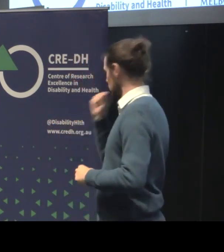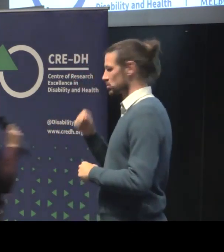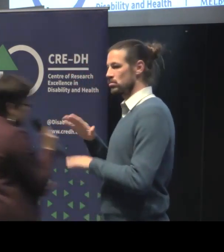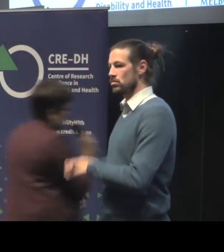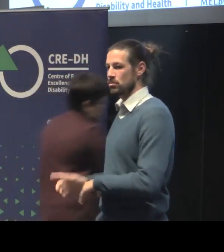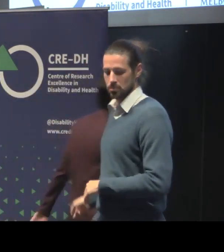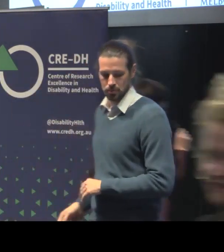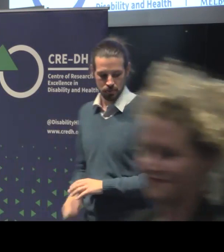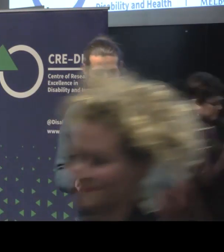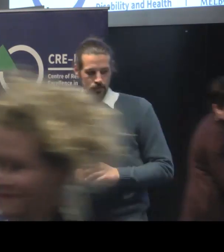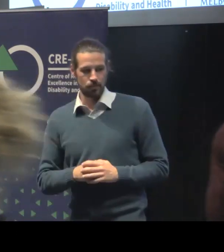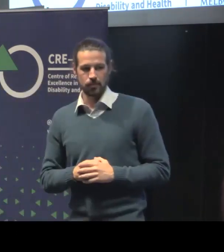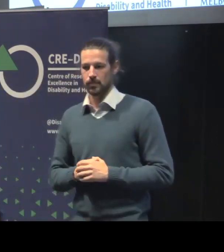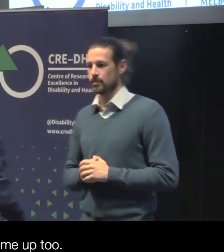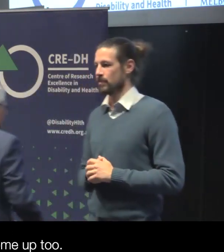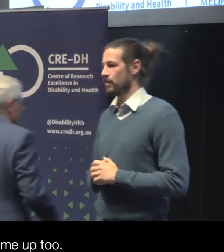perhaps.